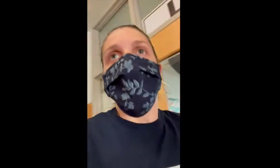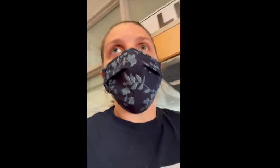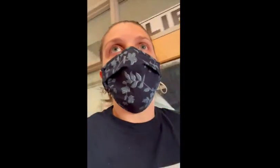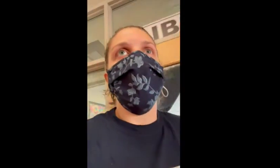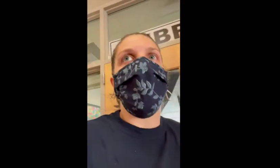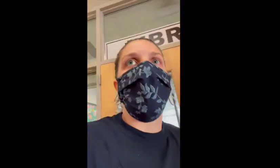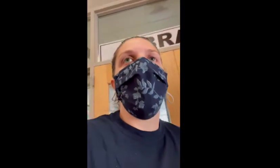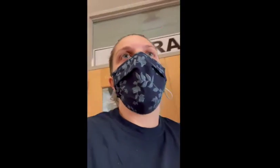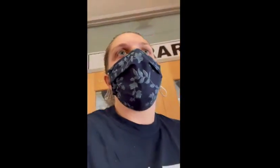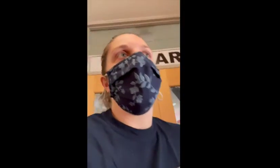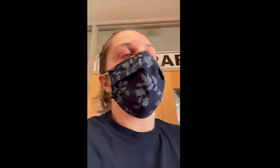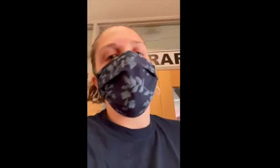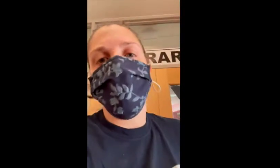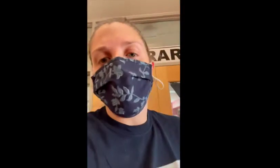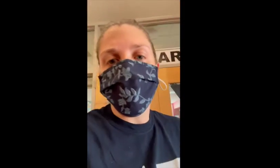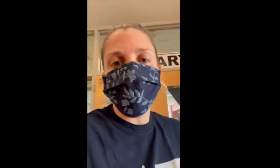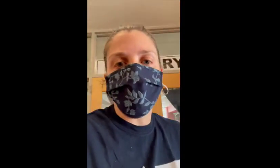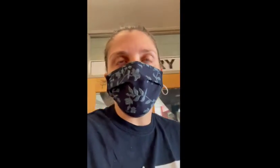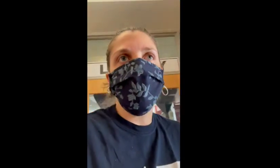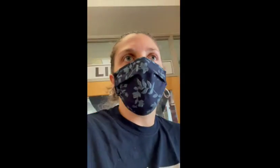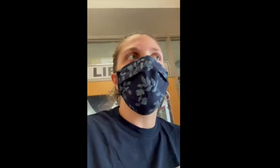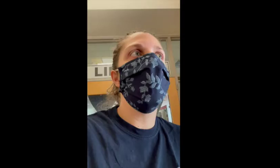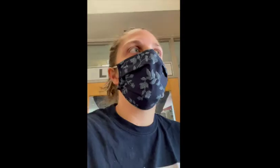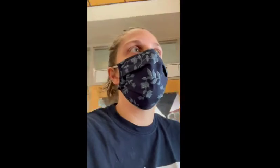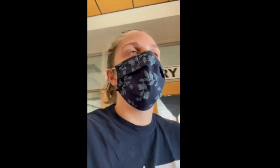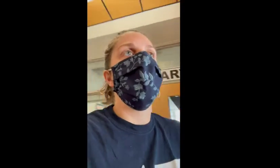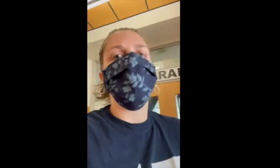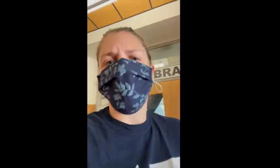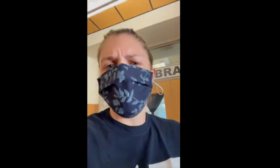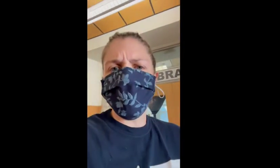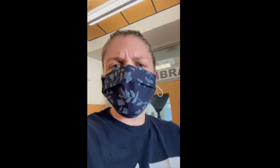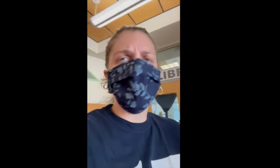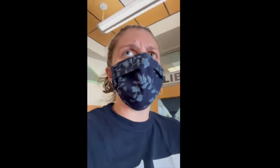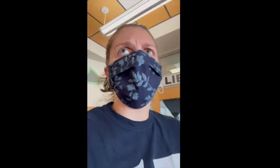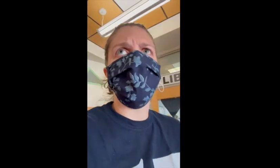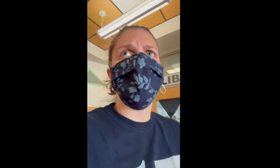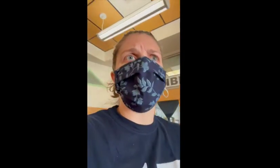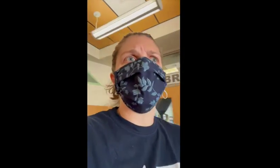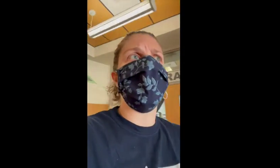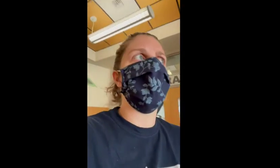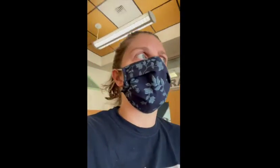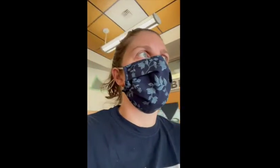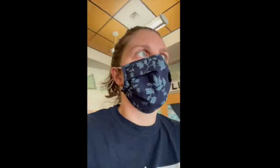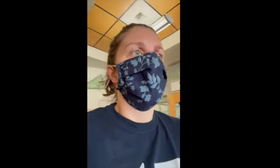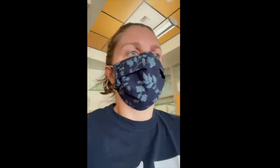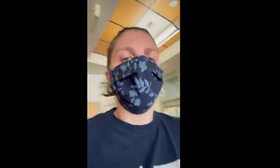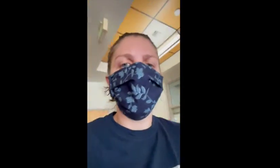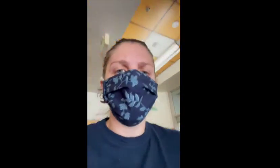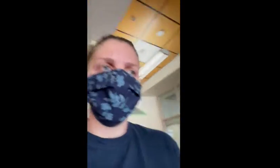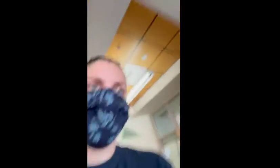things to check out. They're always a great resource to print, to do any of that stuff, okay?